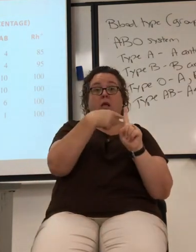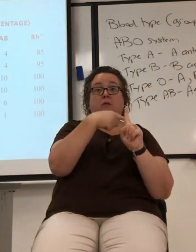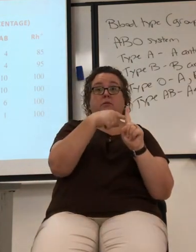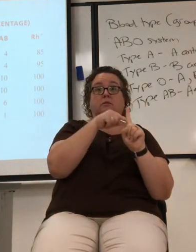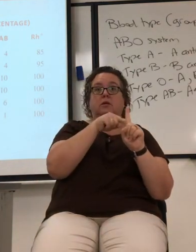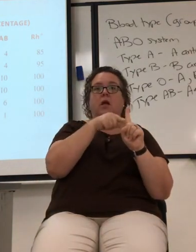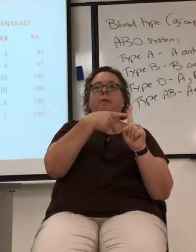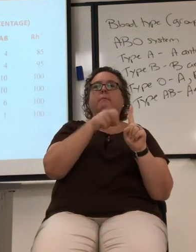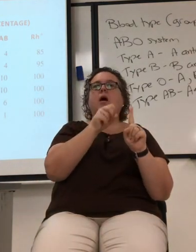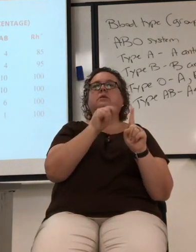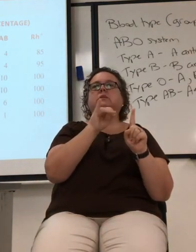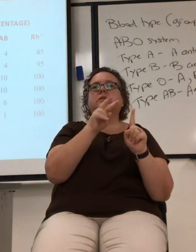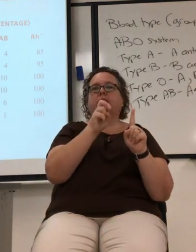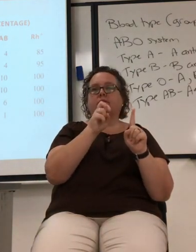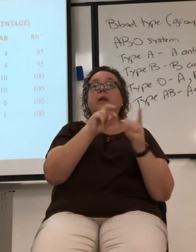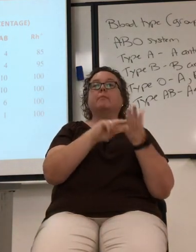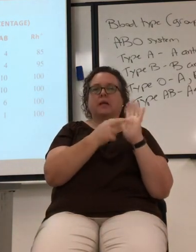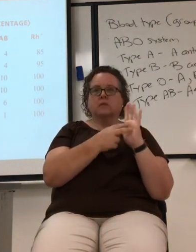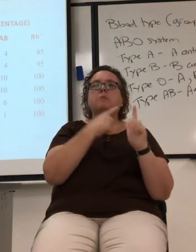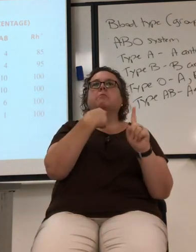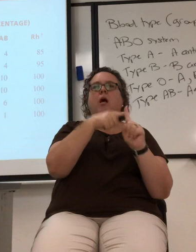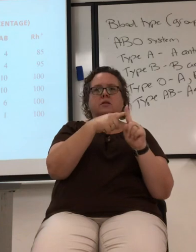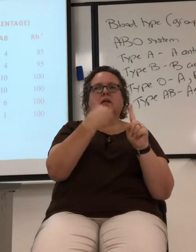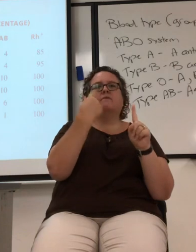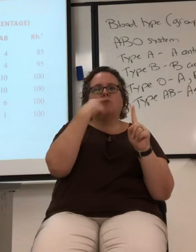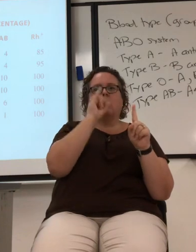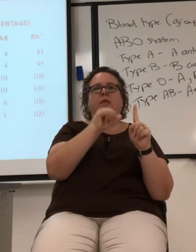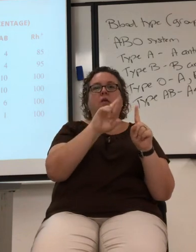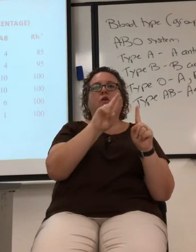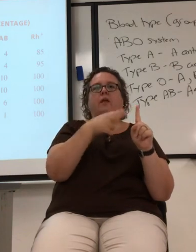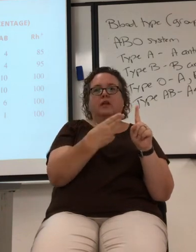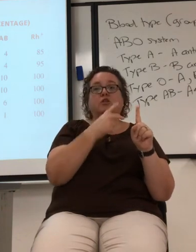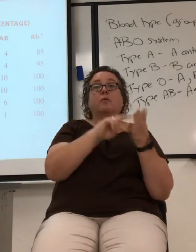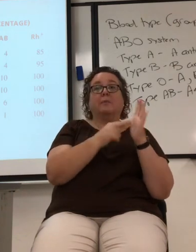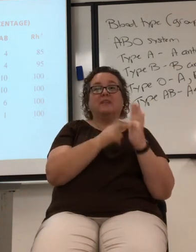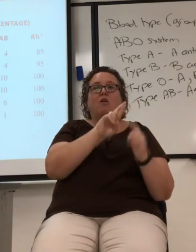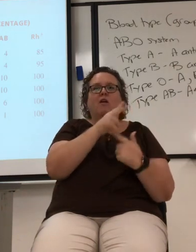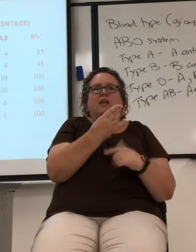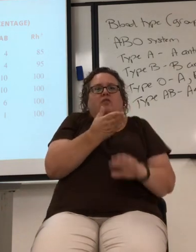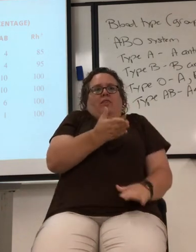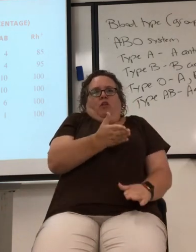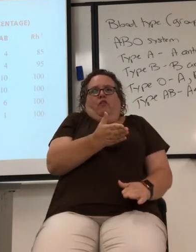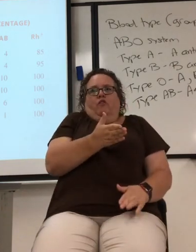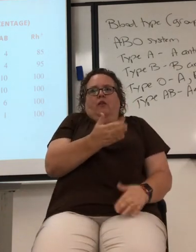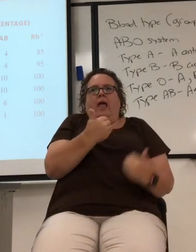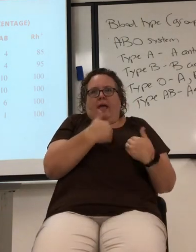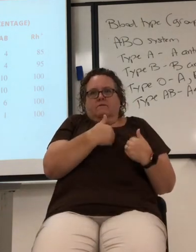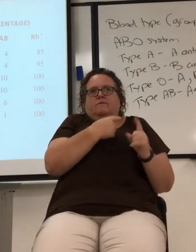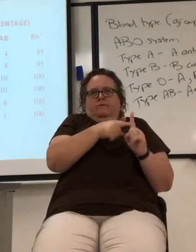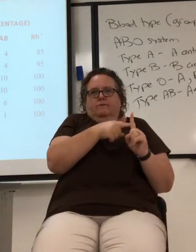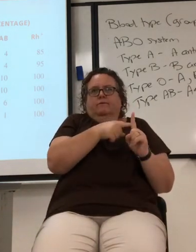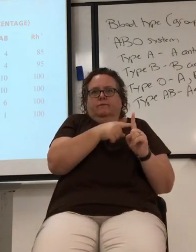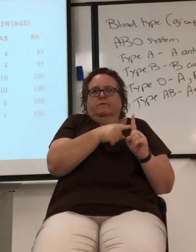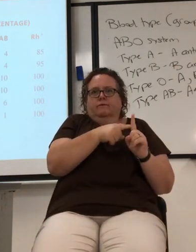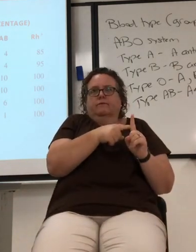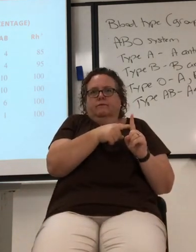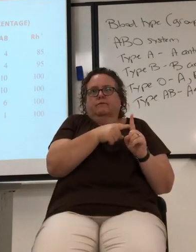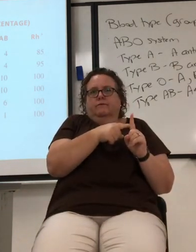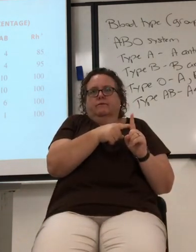positive, that means you are positive for this antigen. That means the RH antigen is present. If you see the little plus after the AB